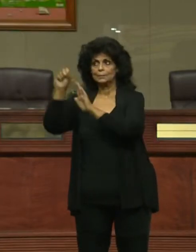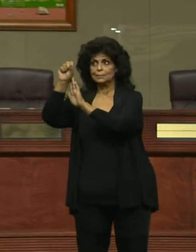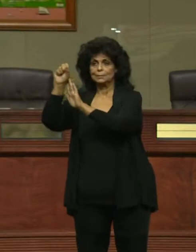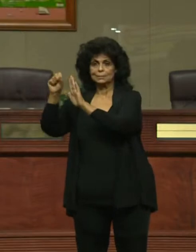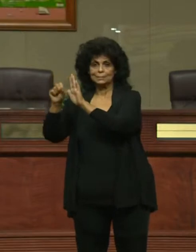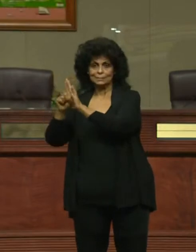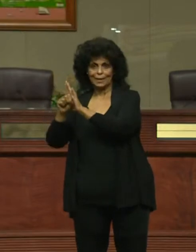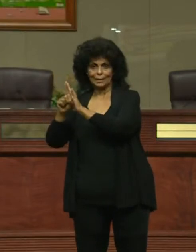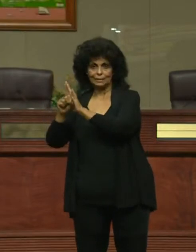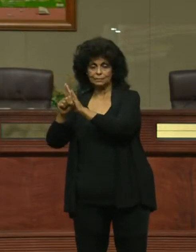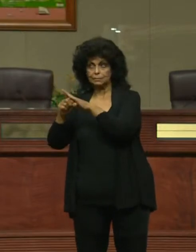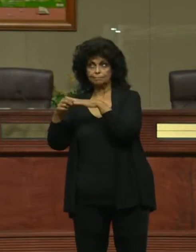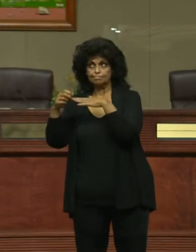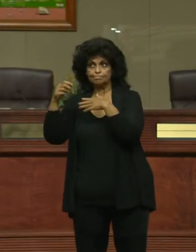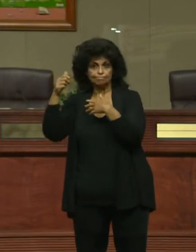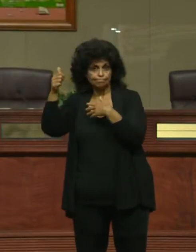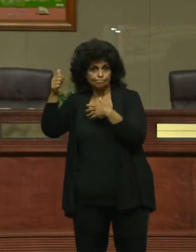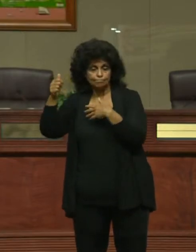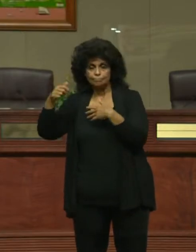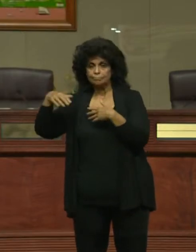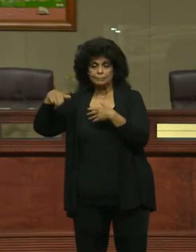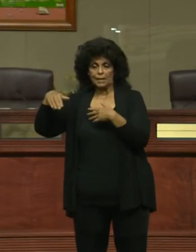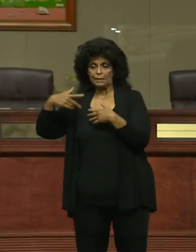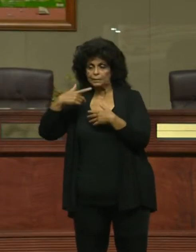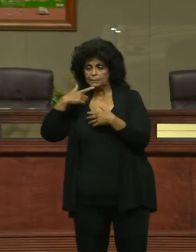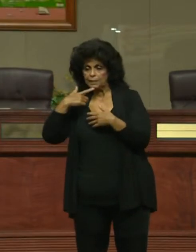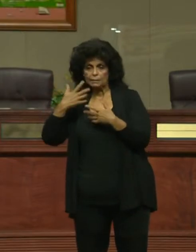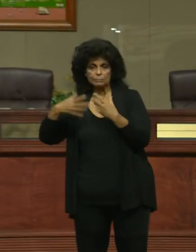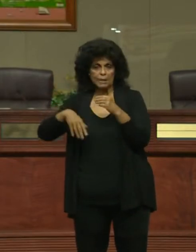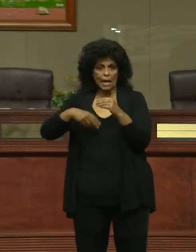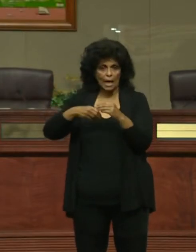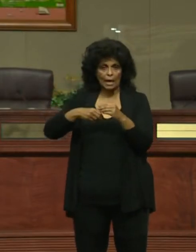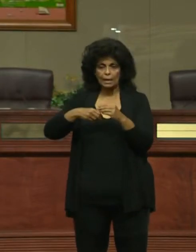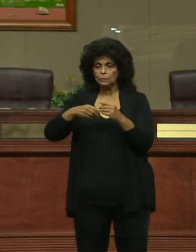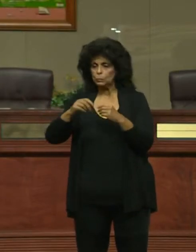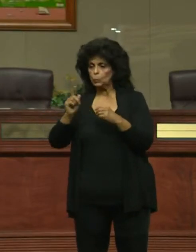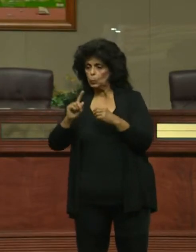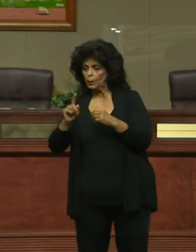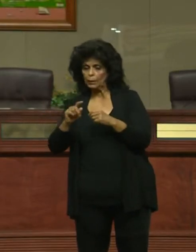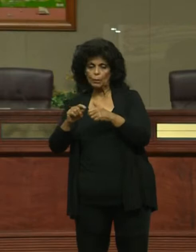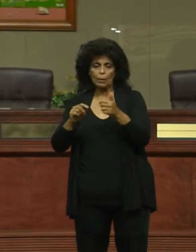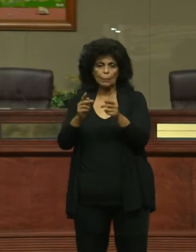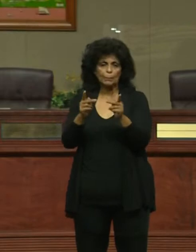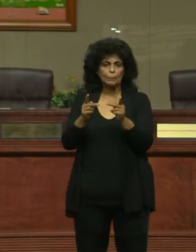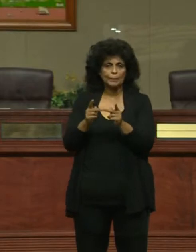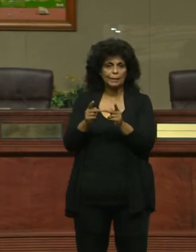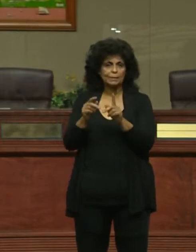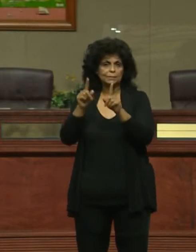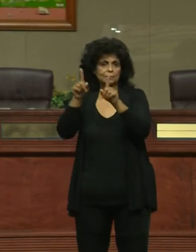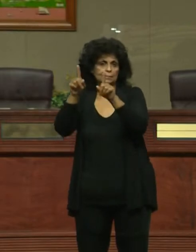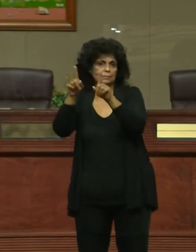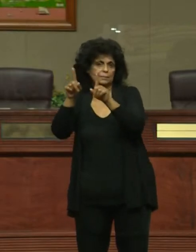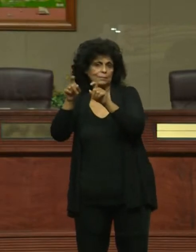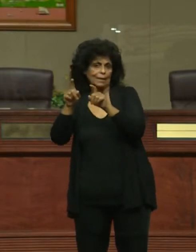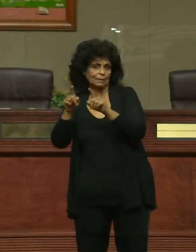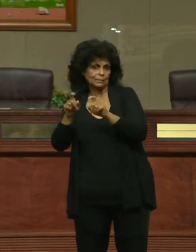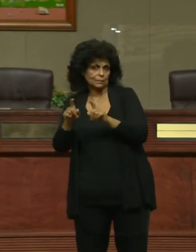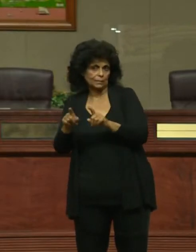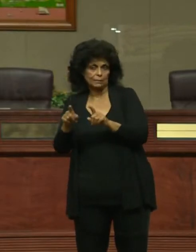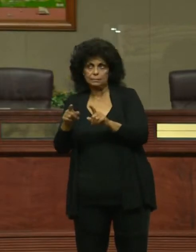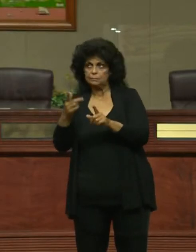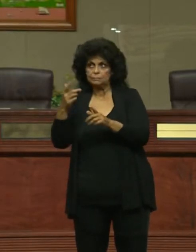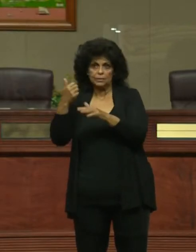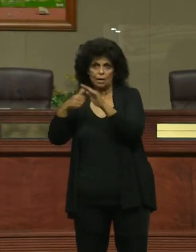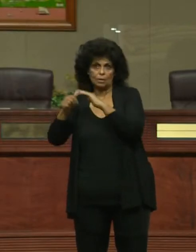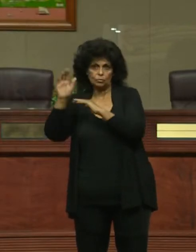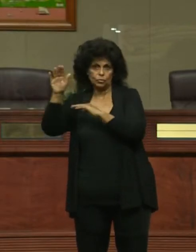not defined any additional testing outreach that will be done by the